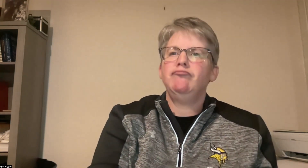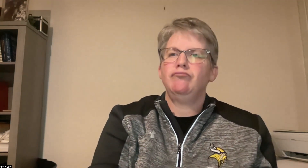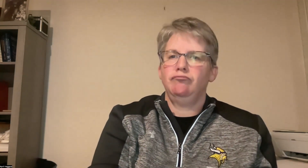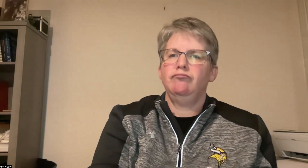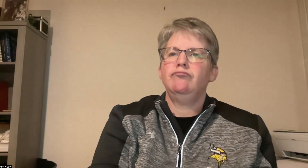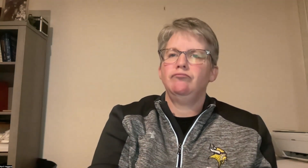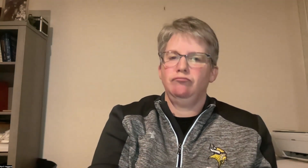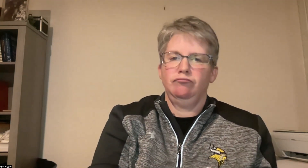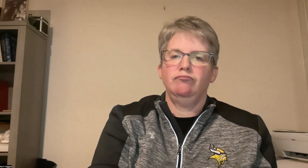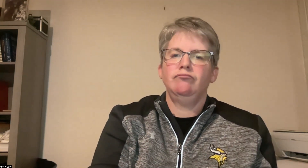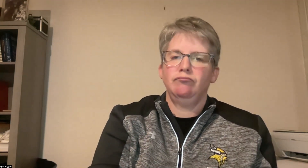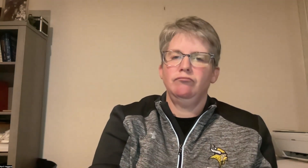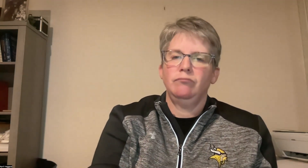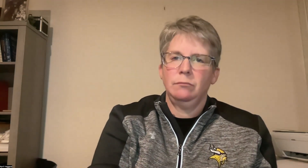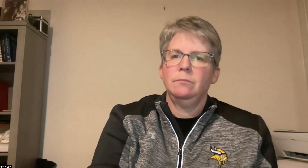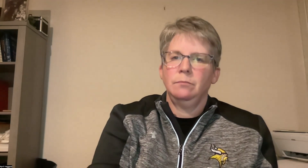ahead and make that reservation.